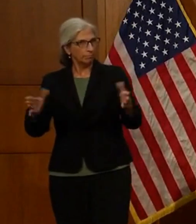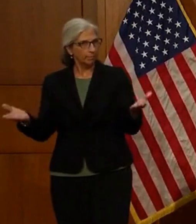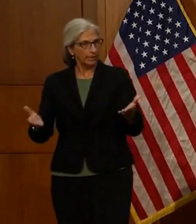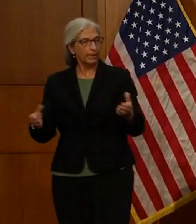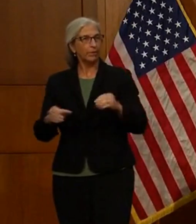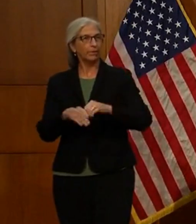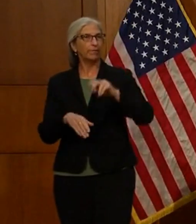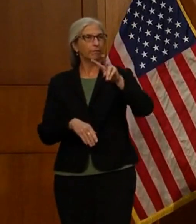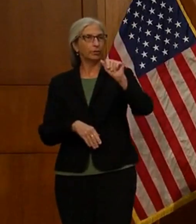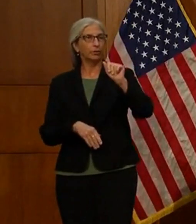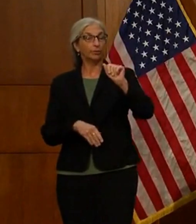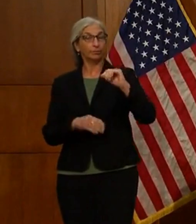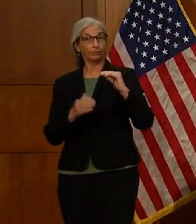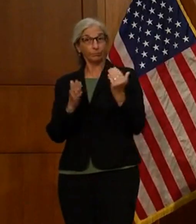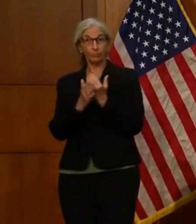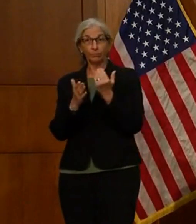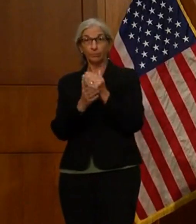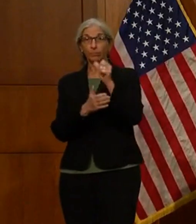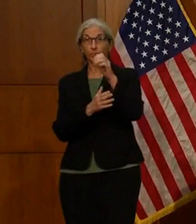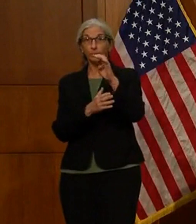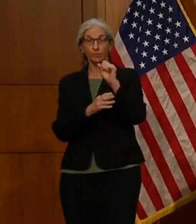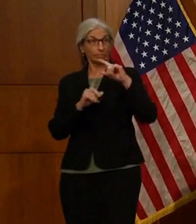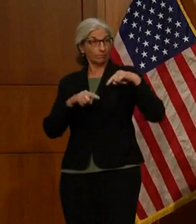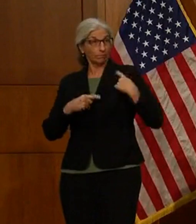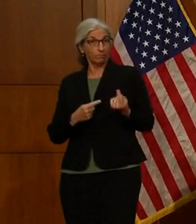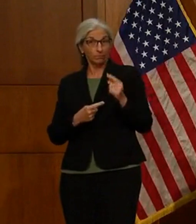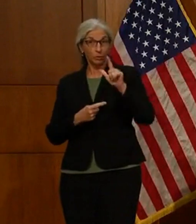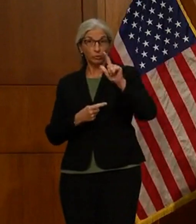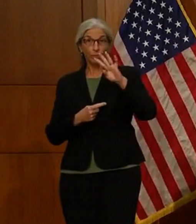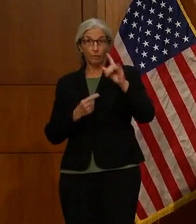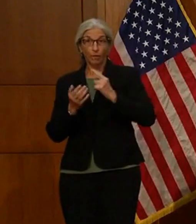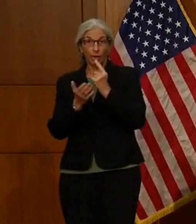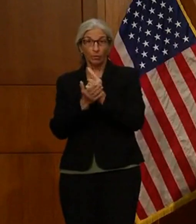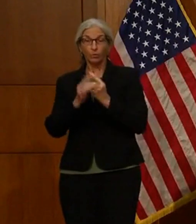cases reported in the last 24-hour reporting period are